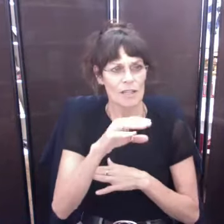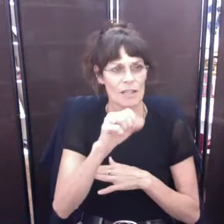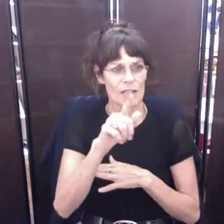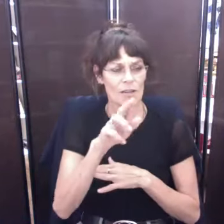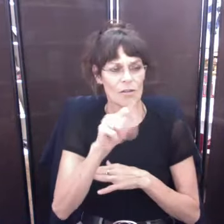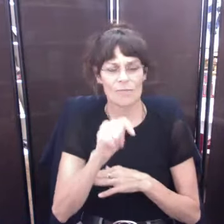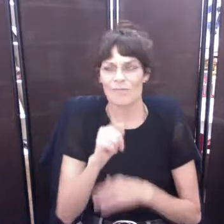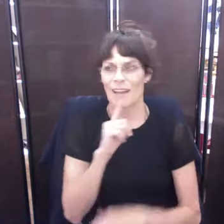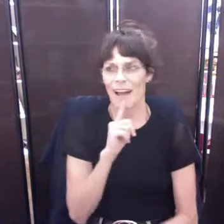absolutely, Tanya.